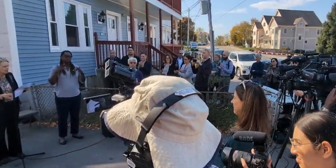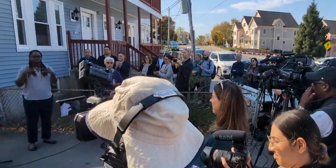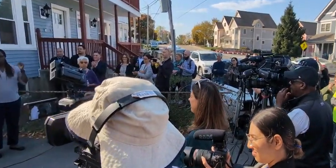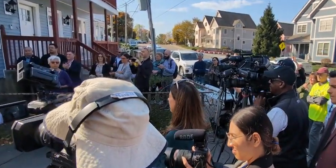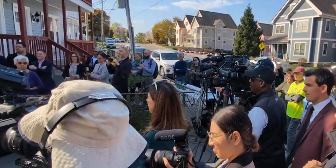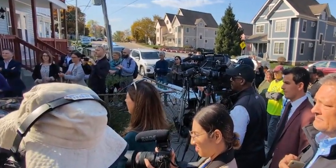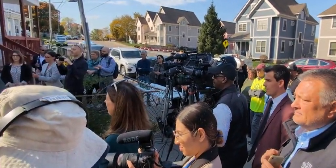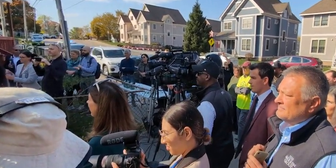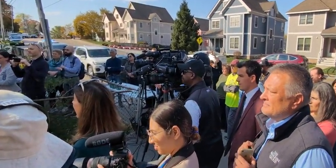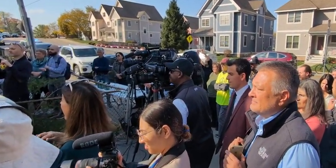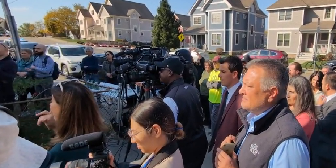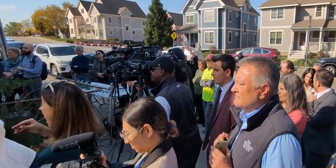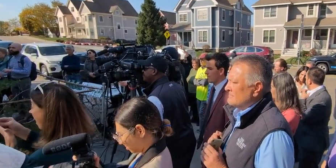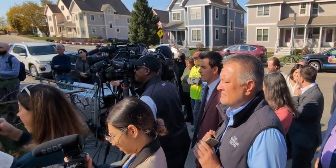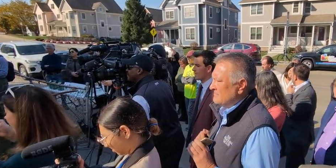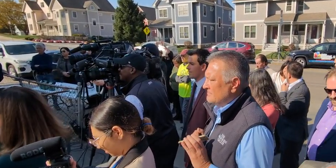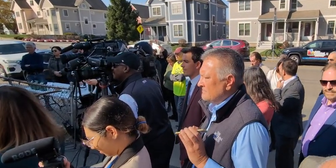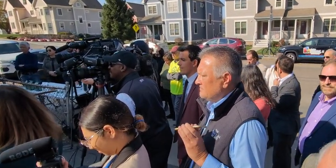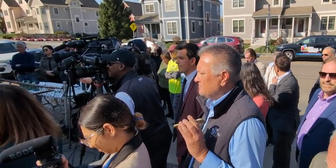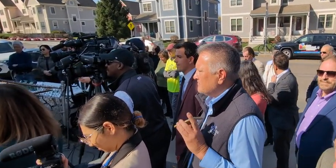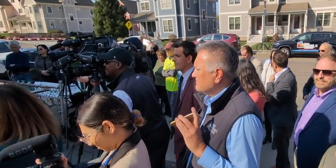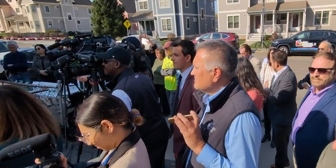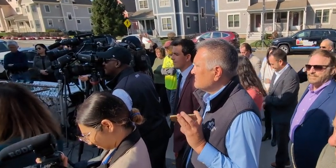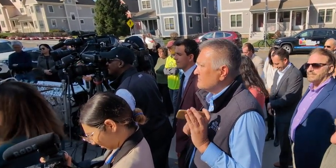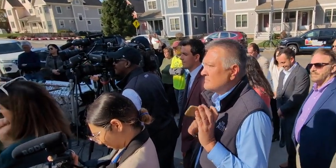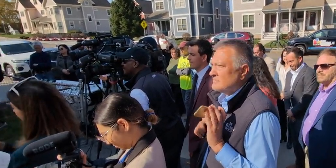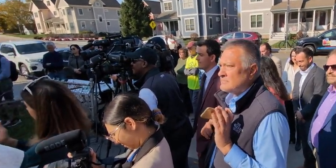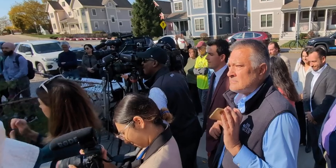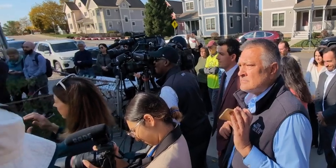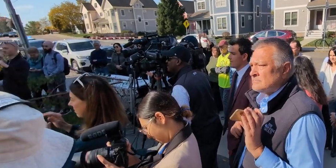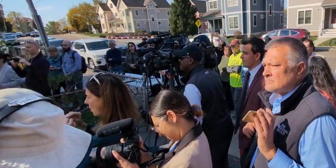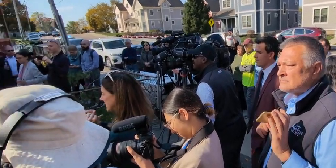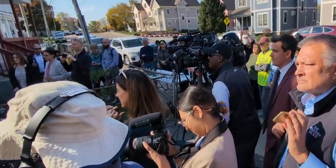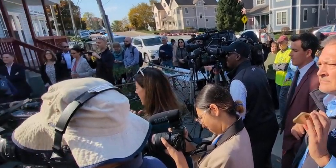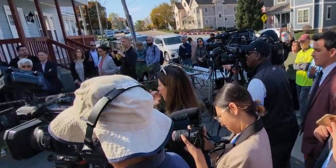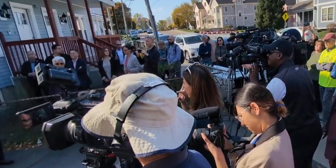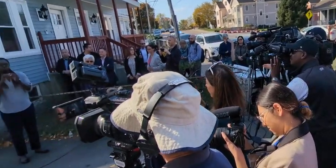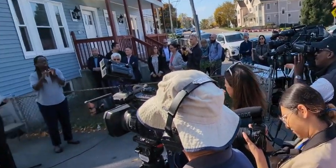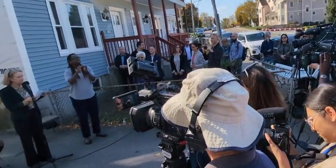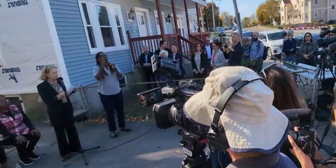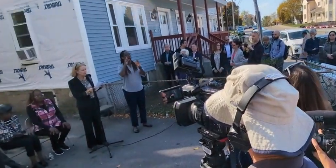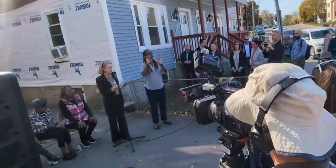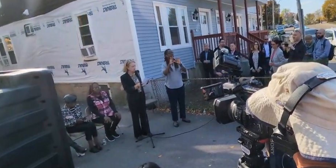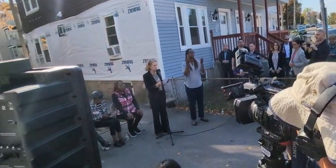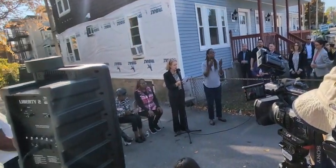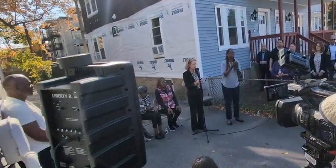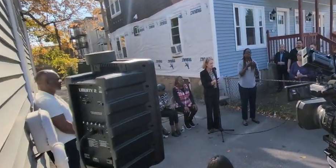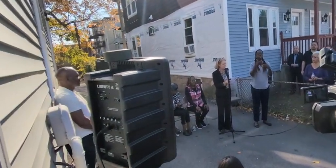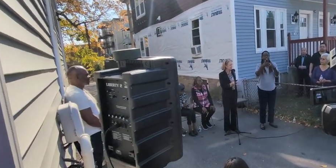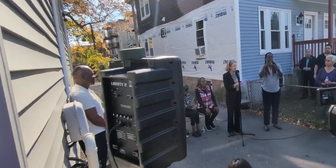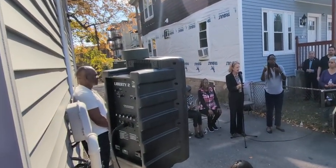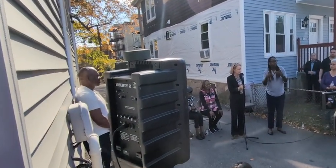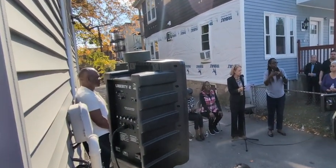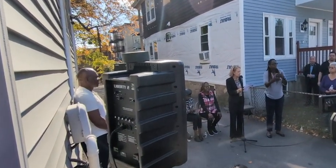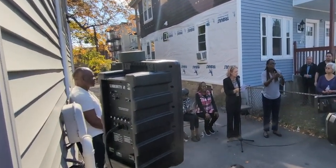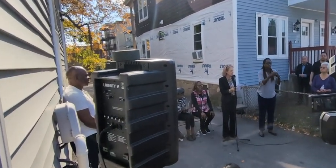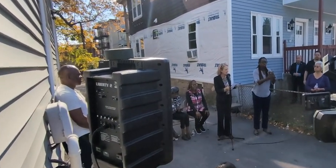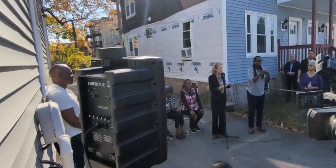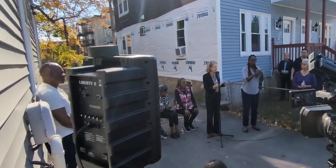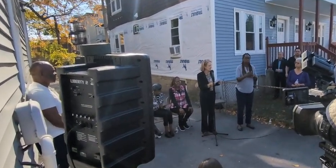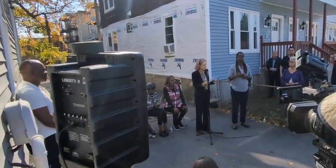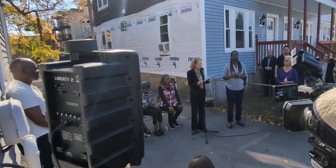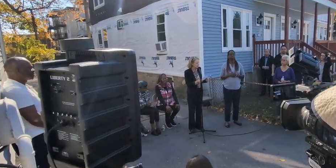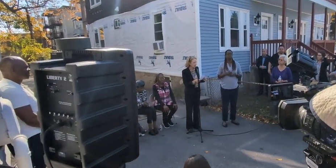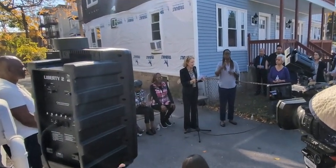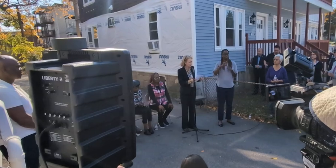Not only will these acquisitions provide stability for our families and neighborhoods, they will convert at-risk rental properties into